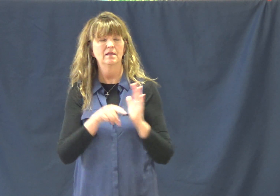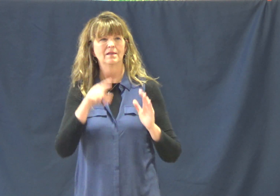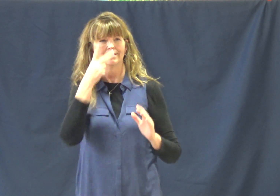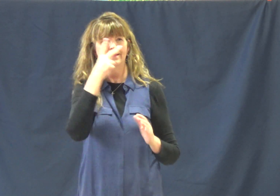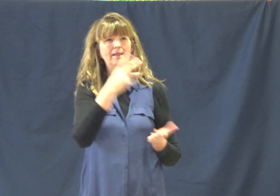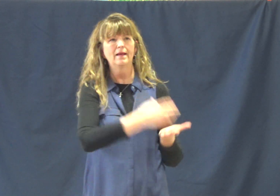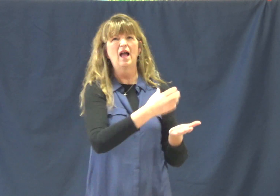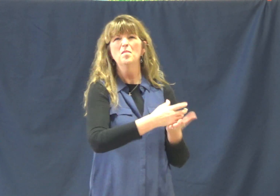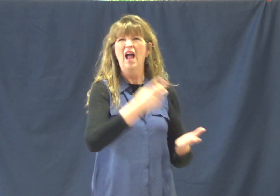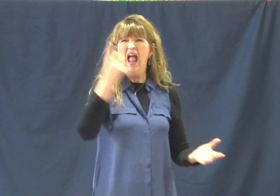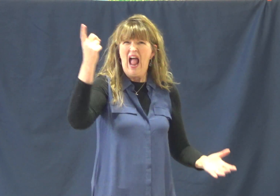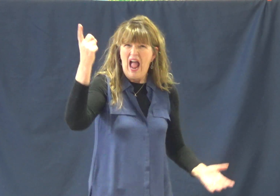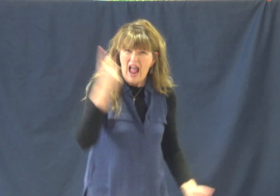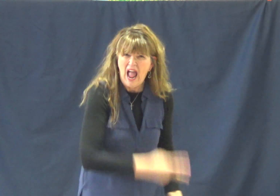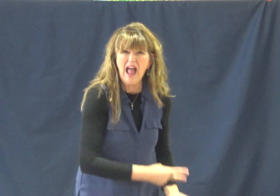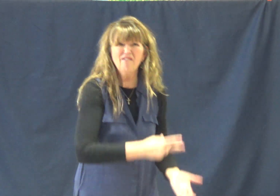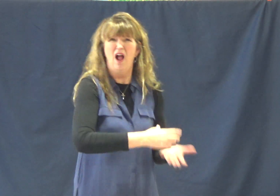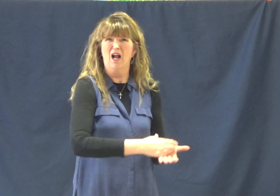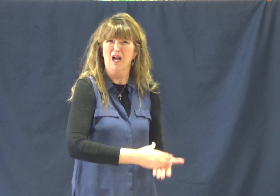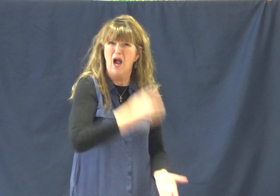We're discussing something legitimate, but